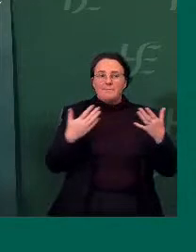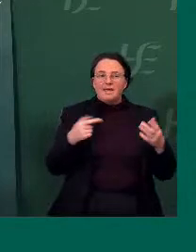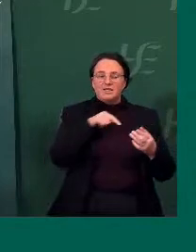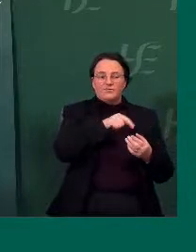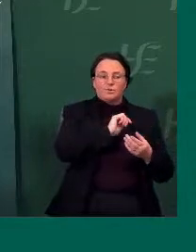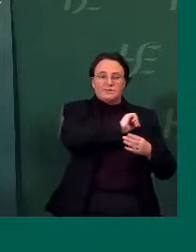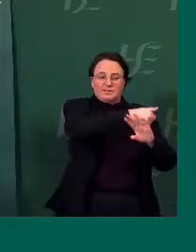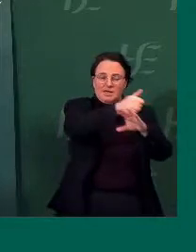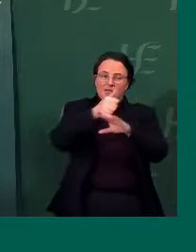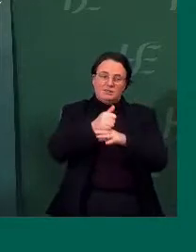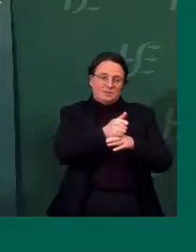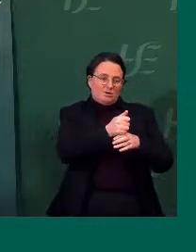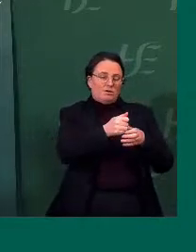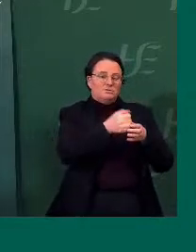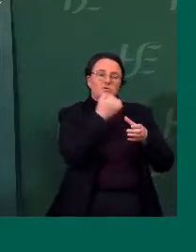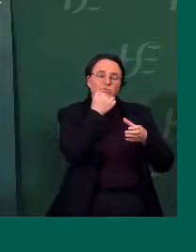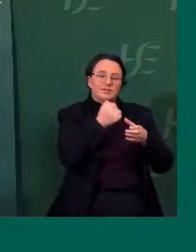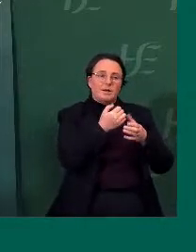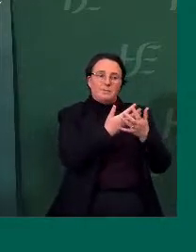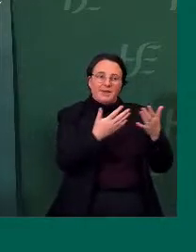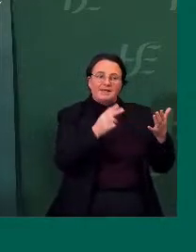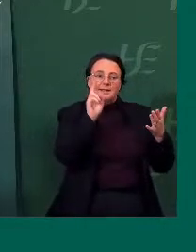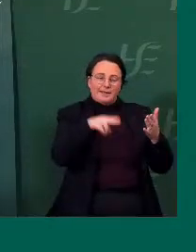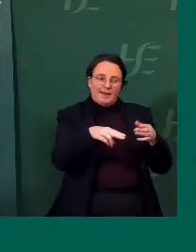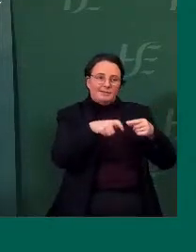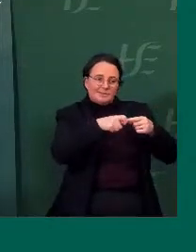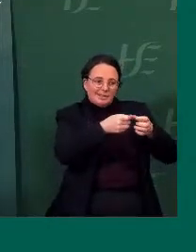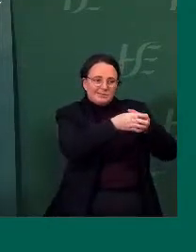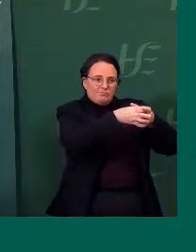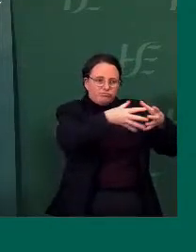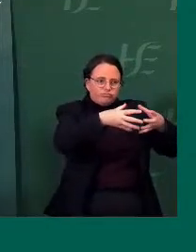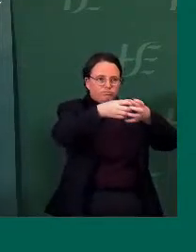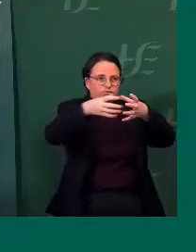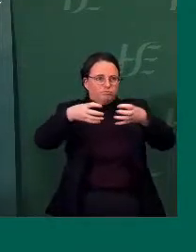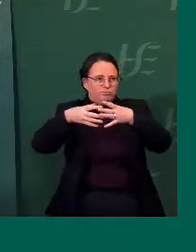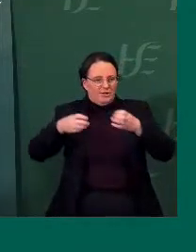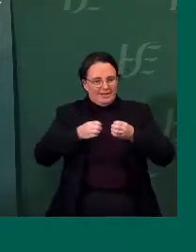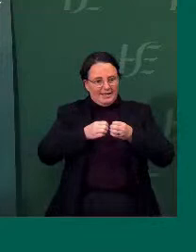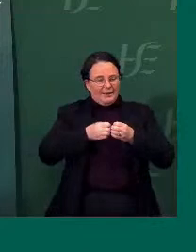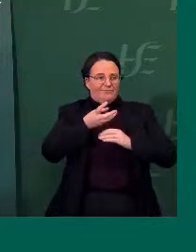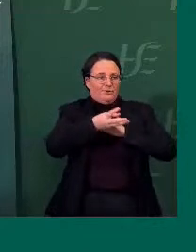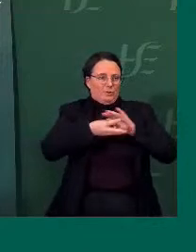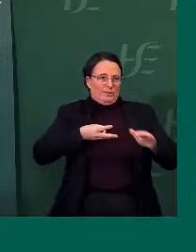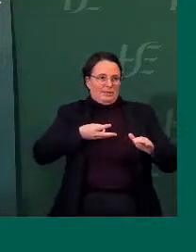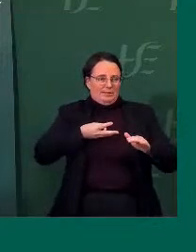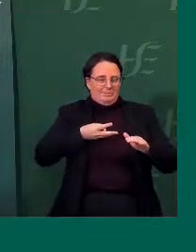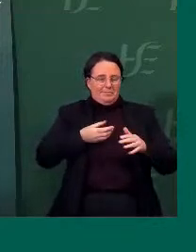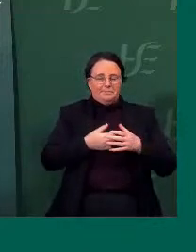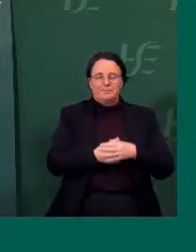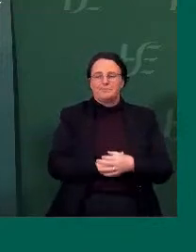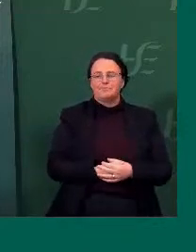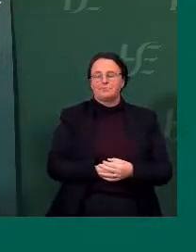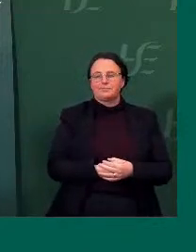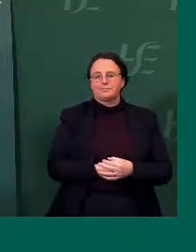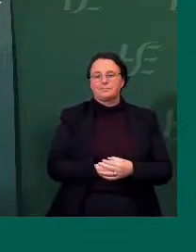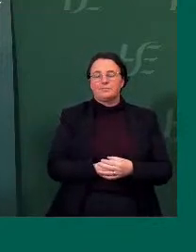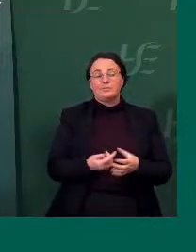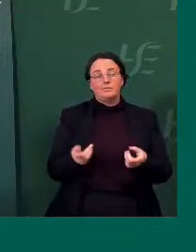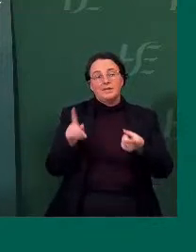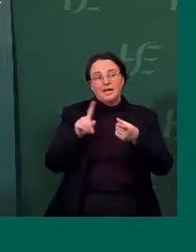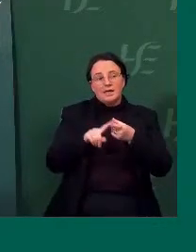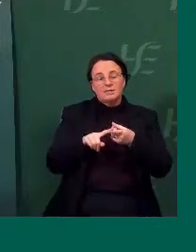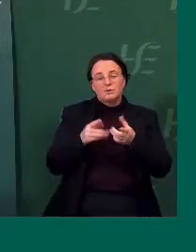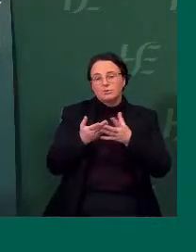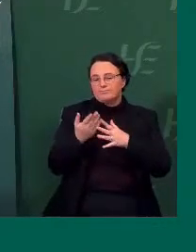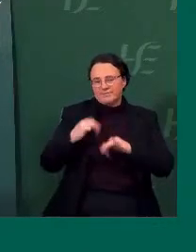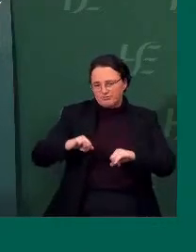sites are growing their capacity week on week also in terms of what they're able to add to the testing capacity in overall terms. In addition, through